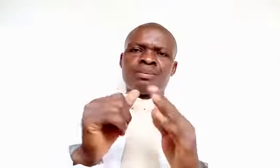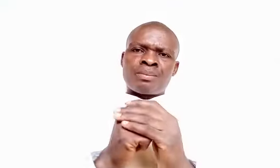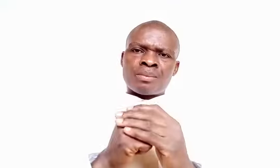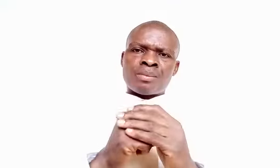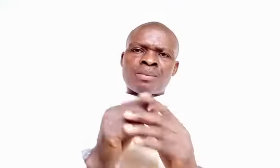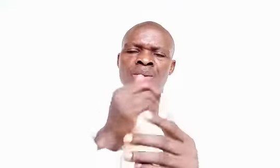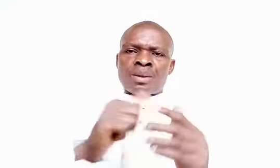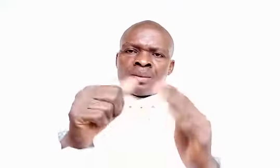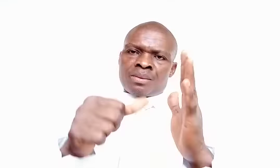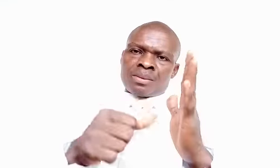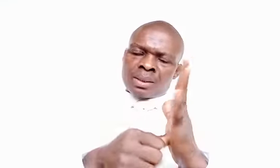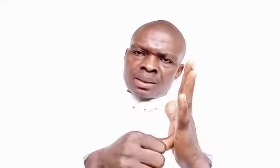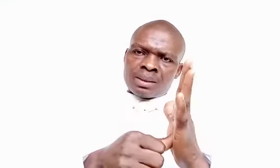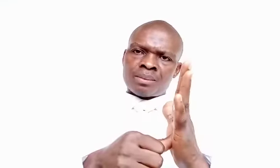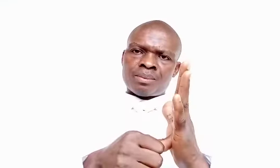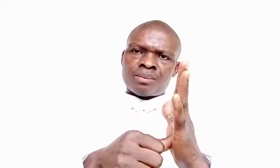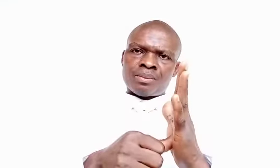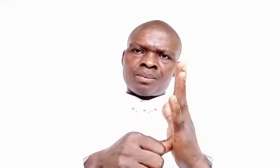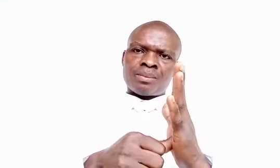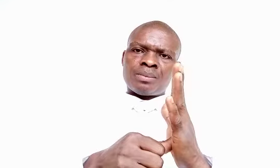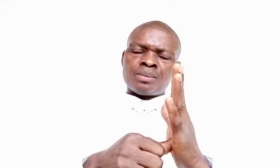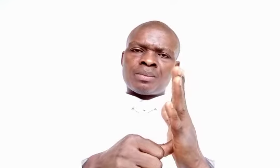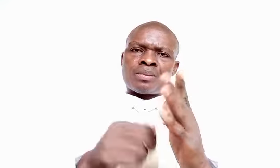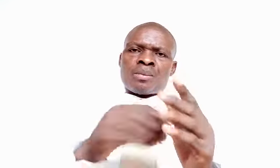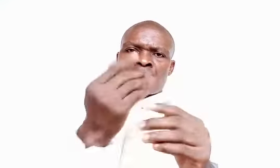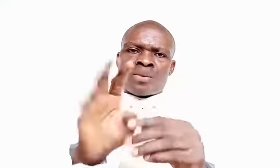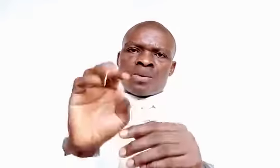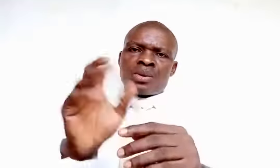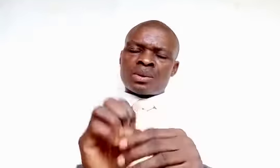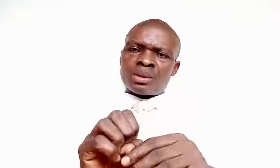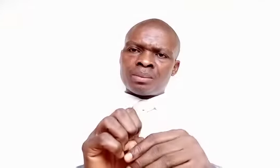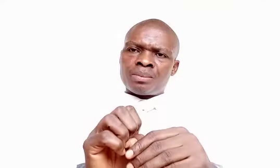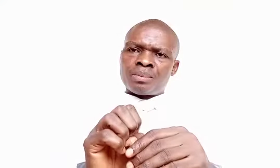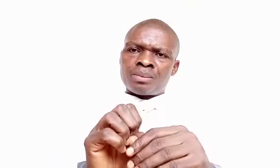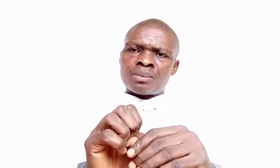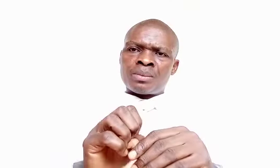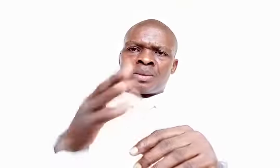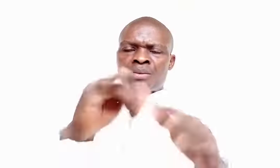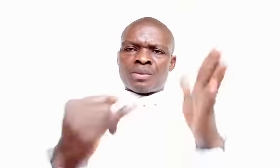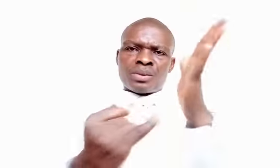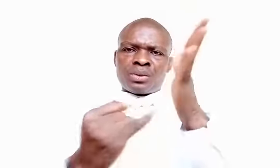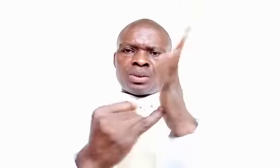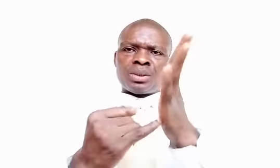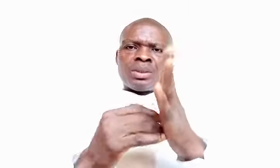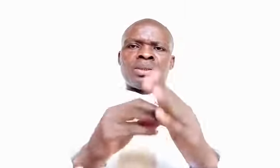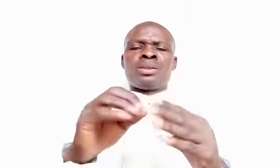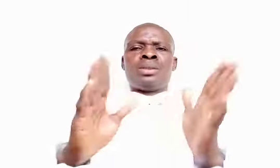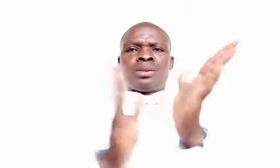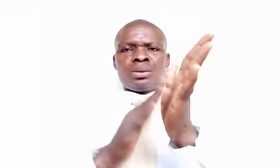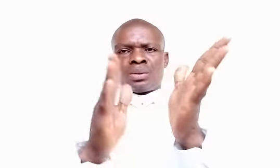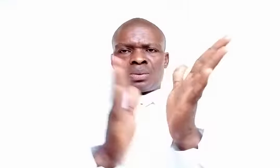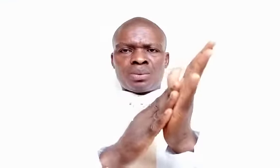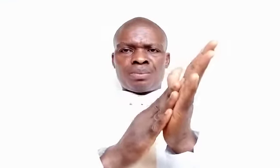formulator extracted from Book 1 of New Concepts English for Junior Secondary School, precisely page